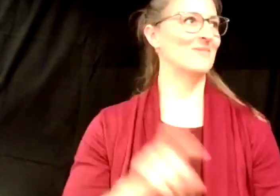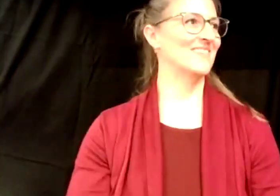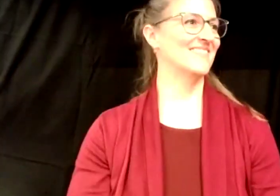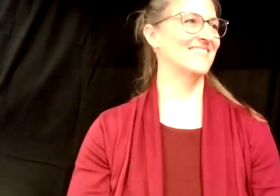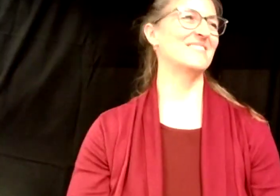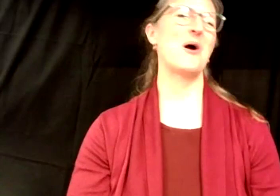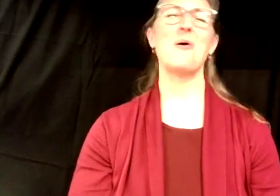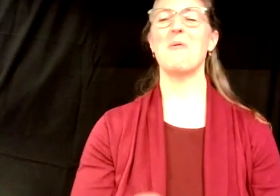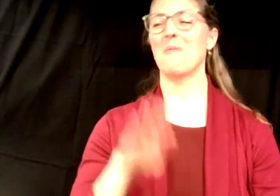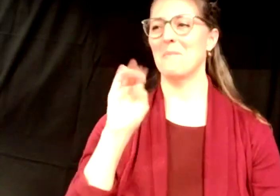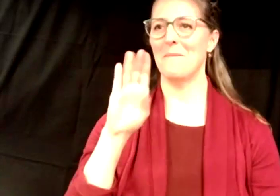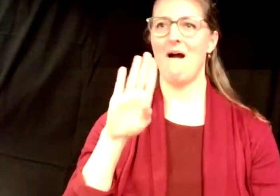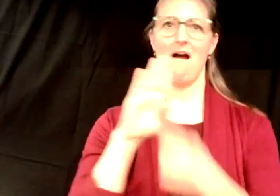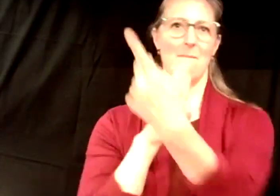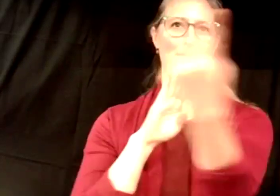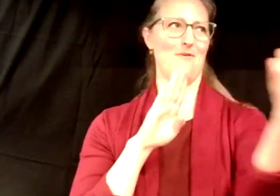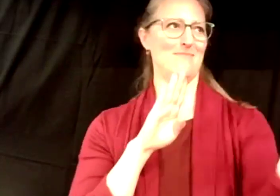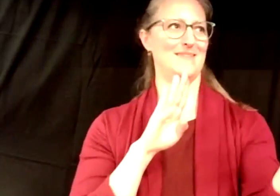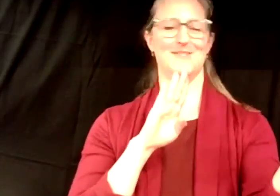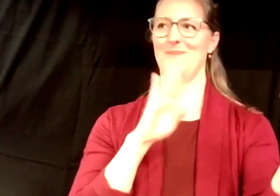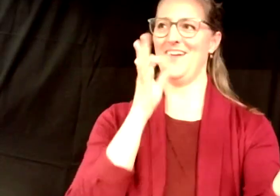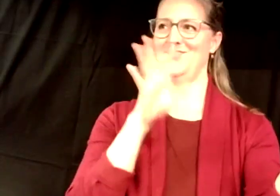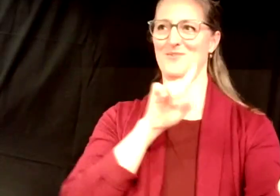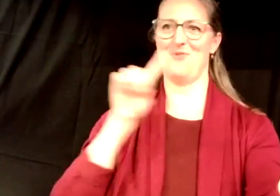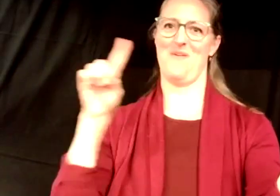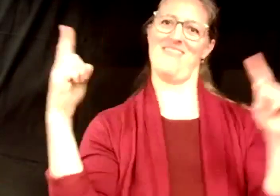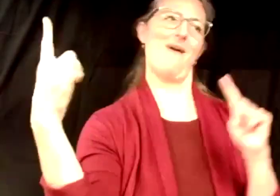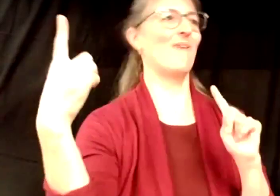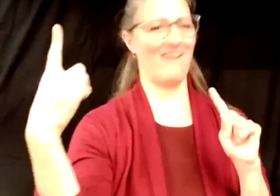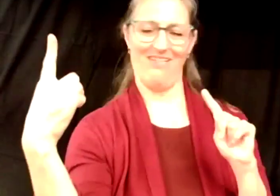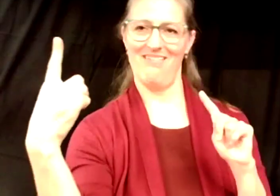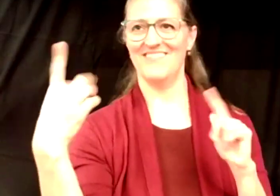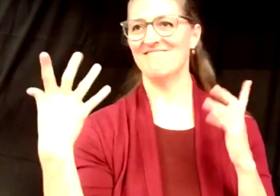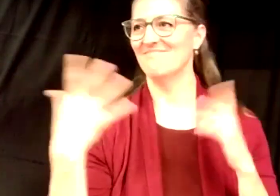See, and I was thinking about going, everything that's you.